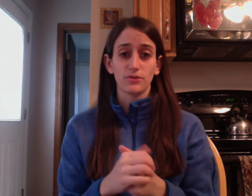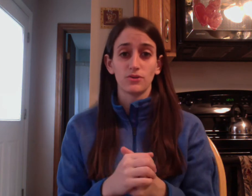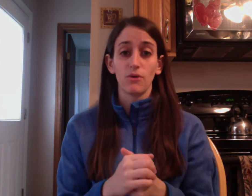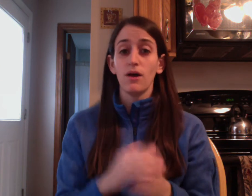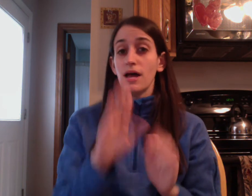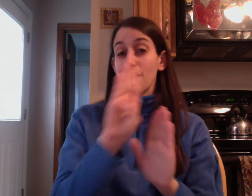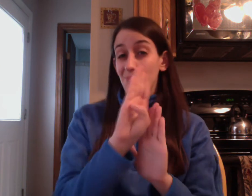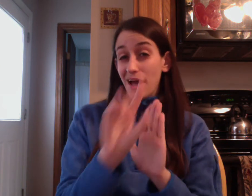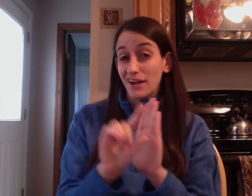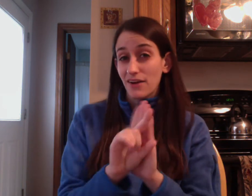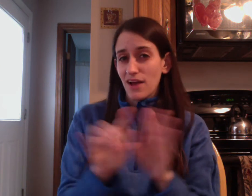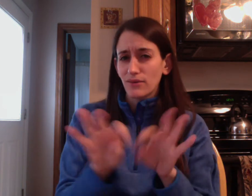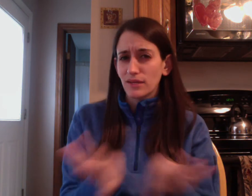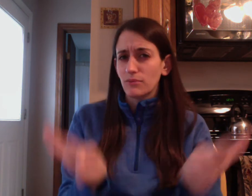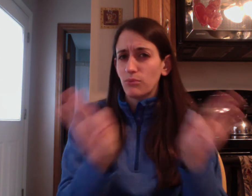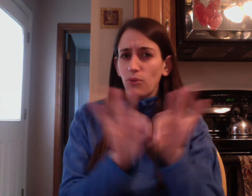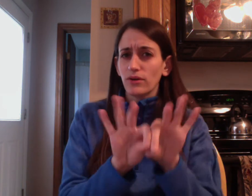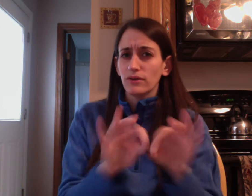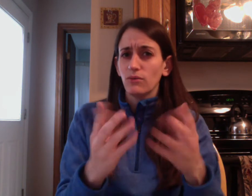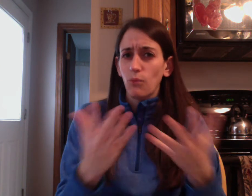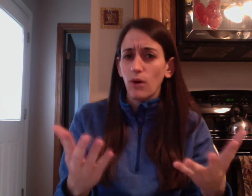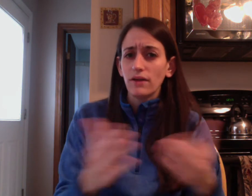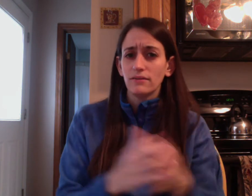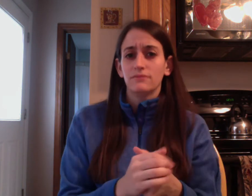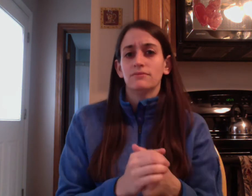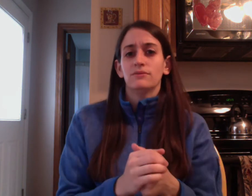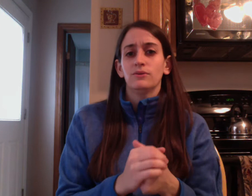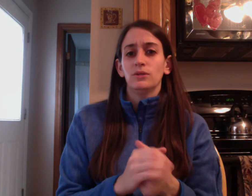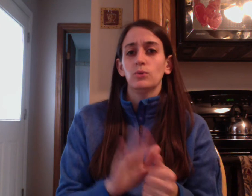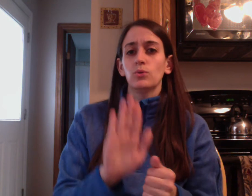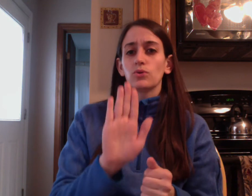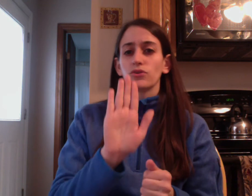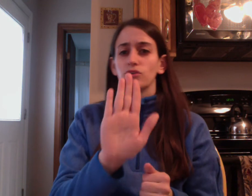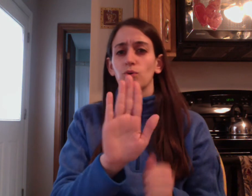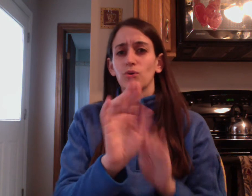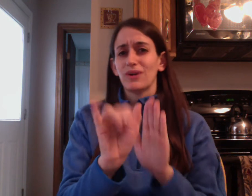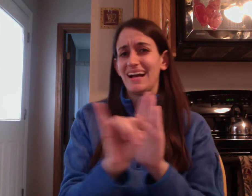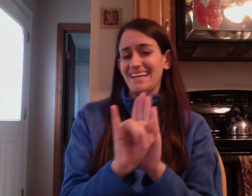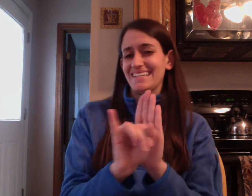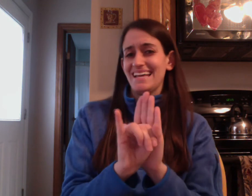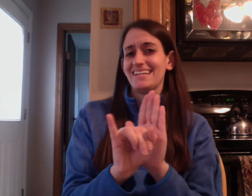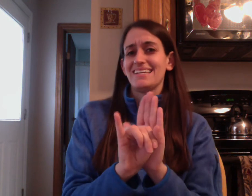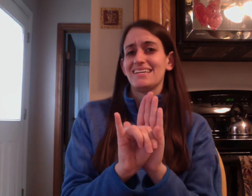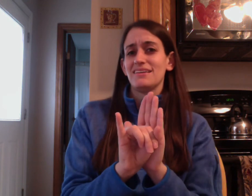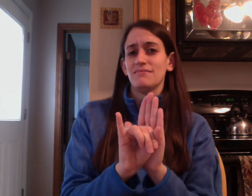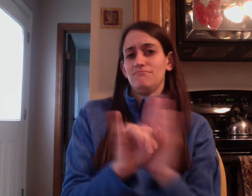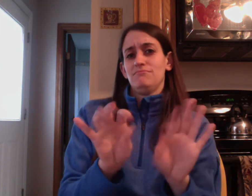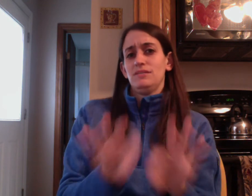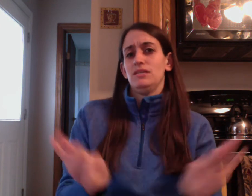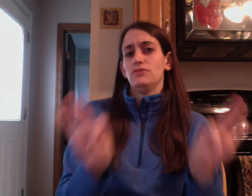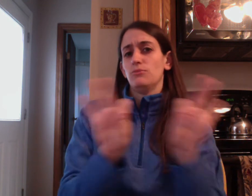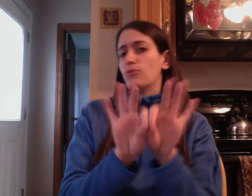So background, important, what? Or your identity is